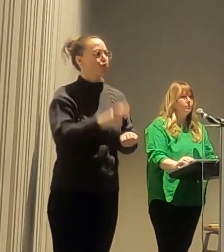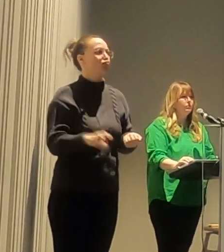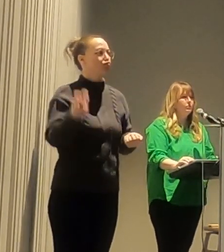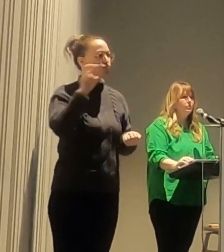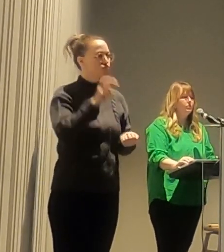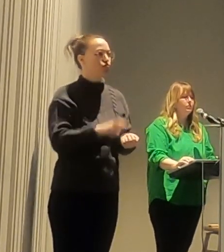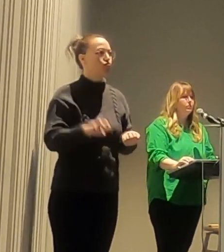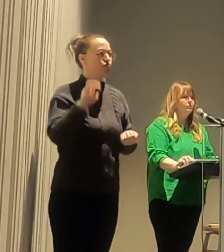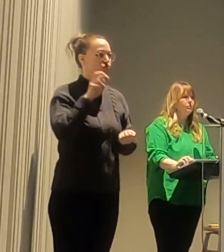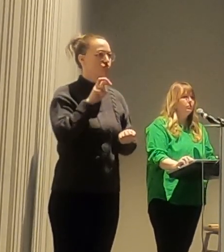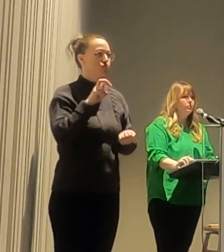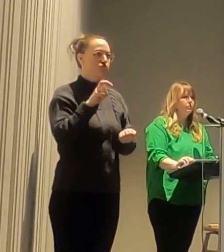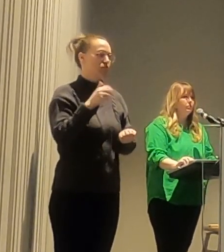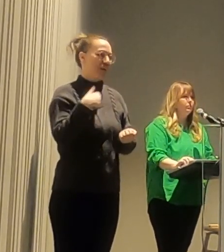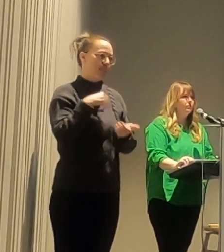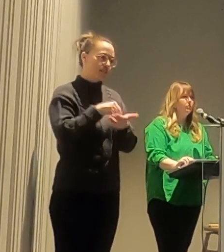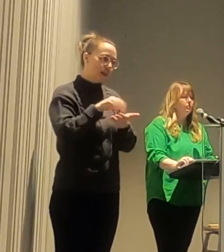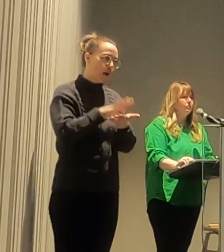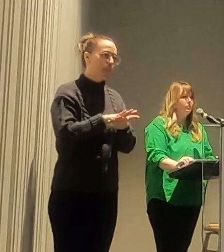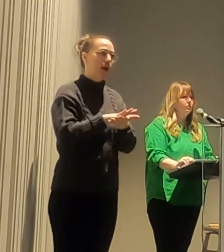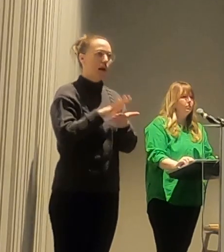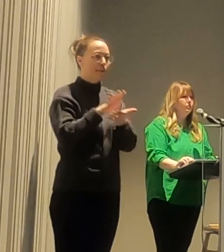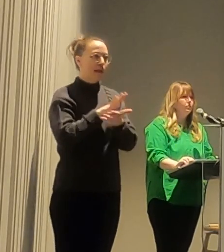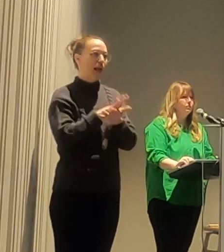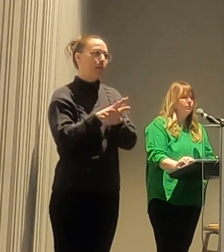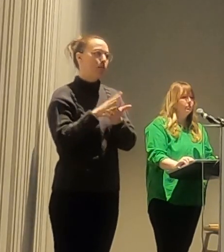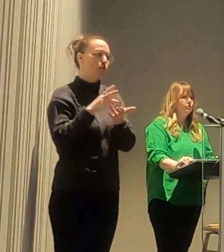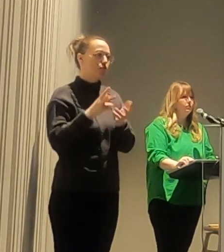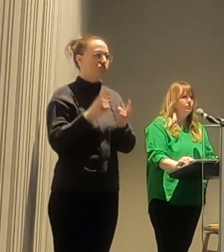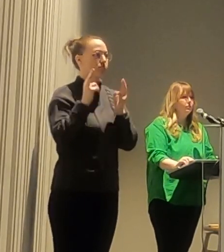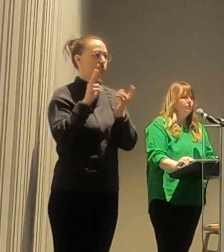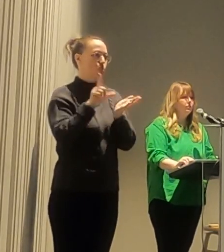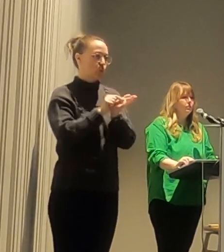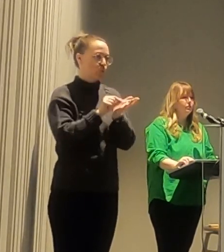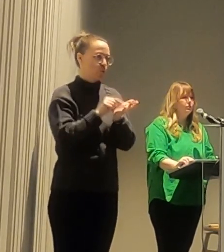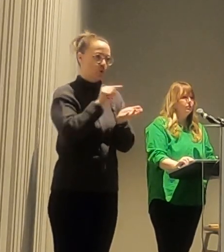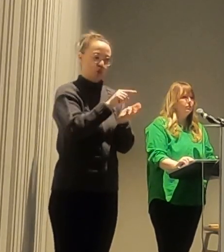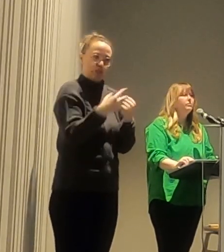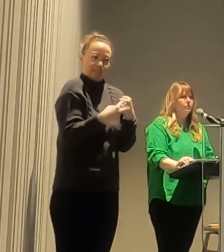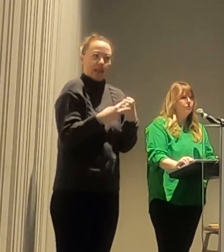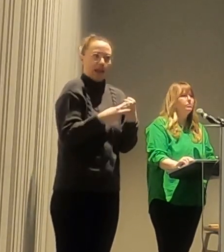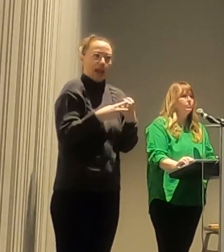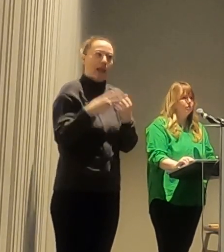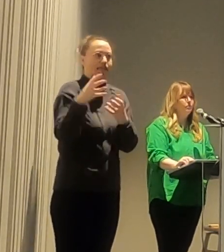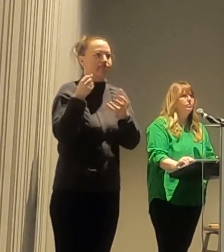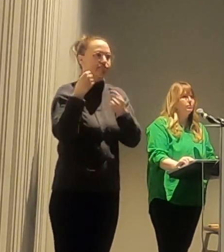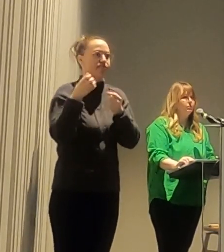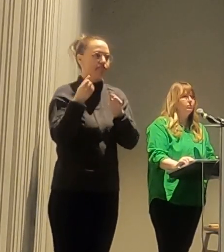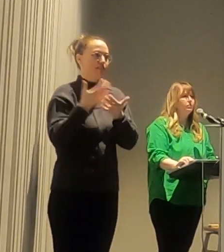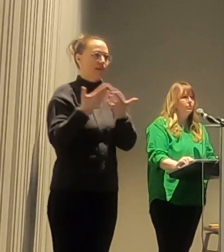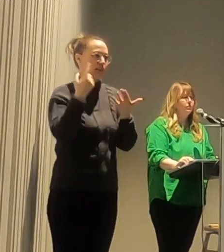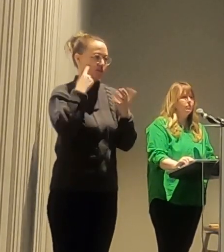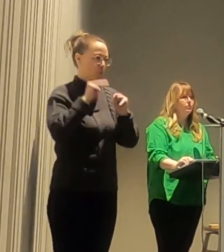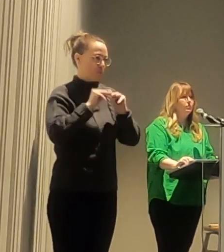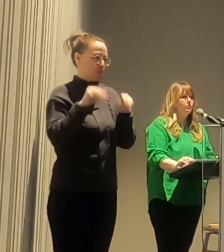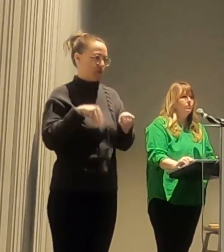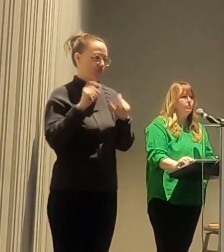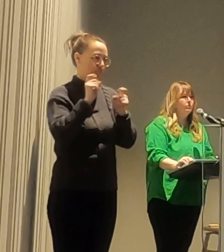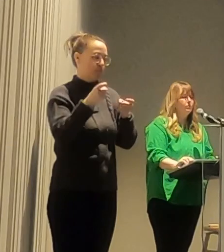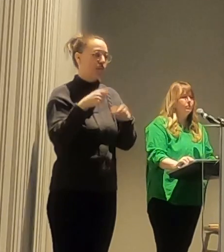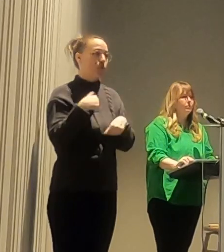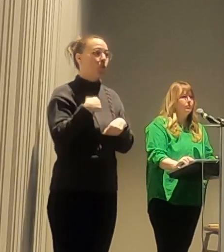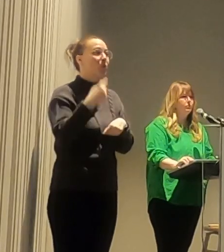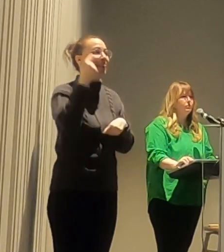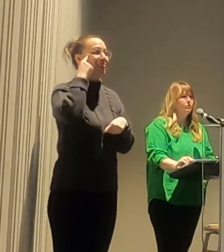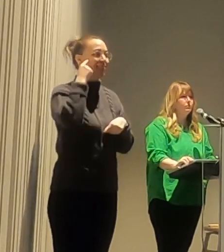in newspaper clippings and things that she saved. So we don't know for sure, as Rachel said, we think she